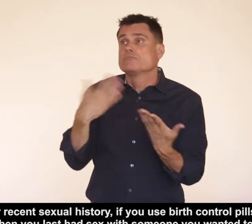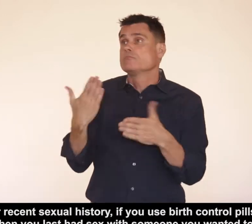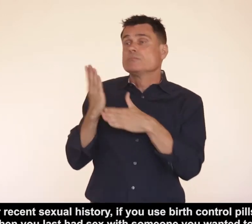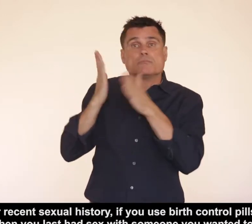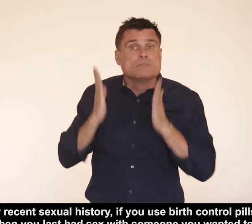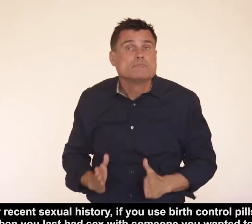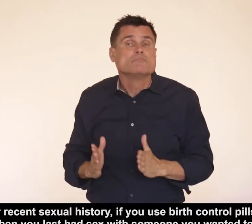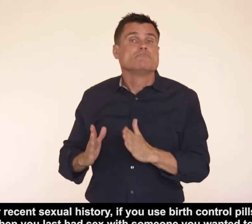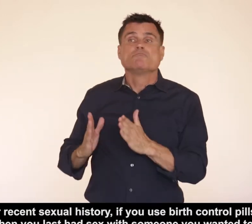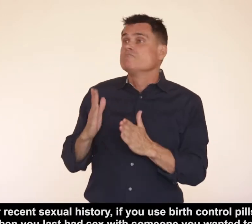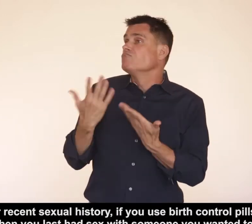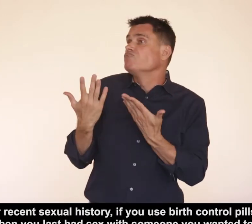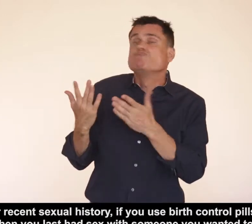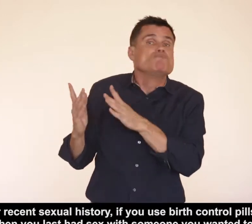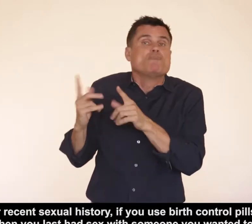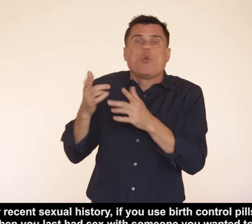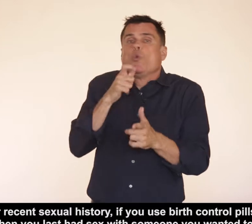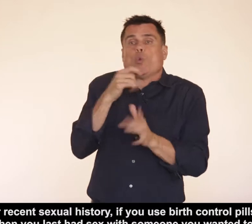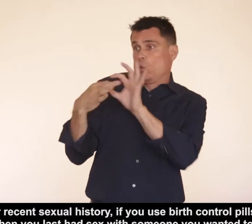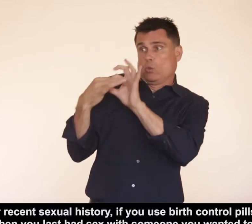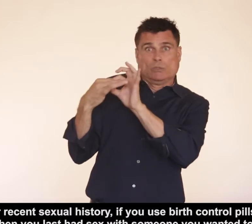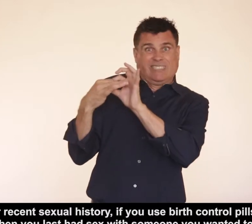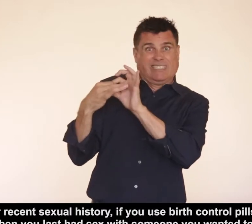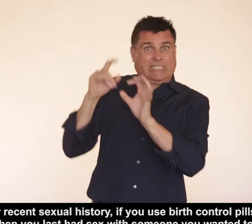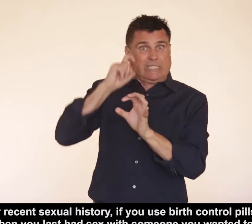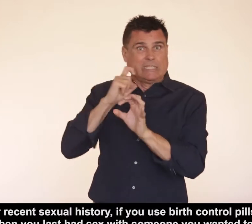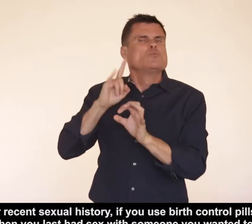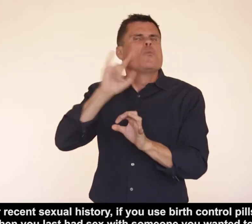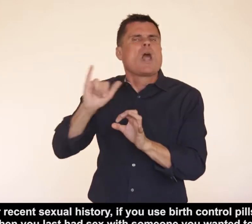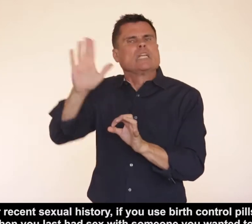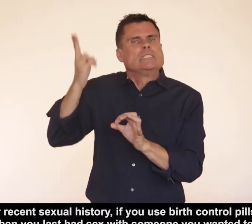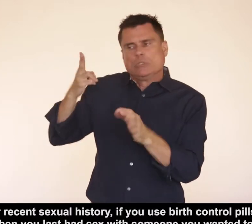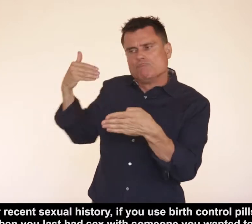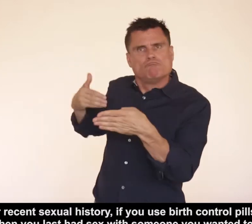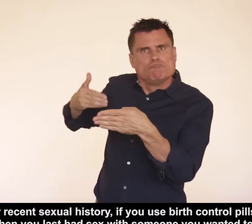if you use birth control pills, or when you last had sex with someone you wanted to.